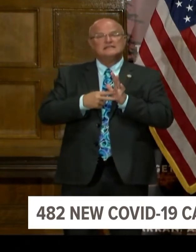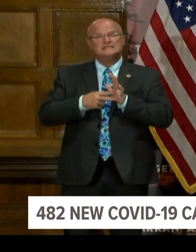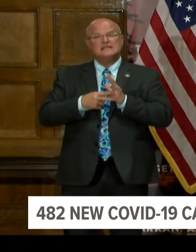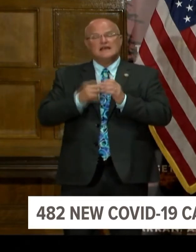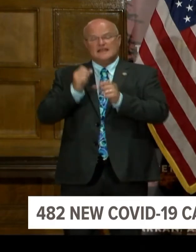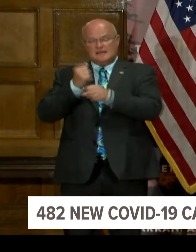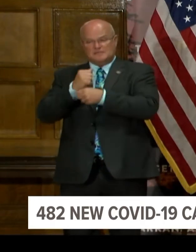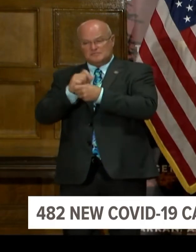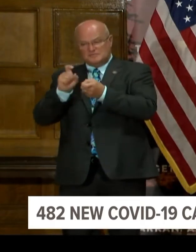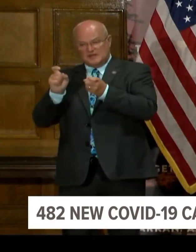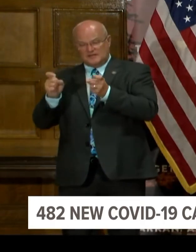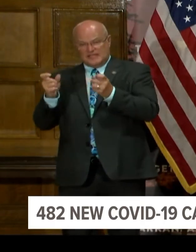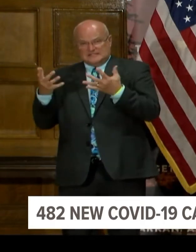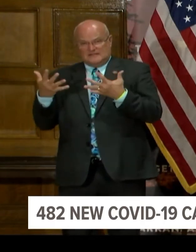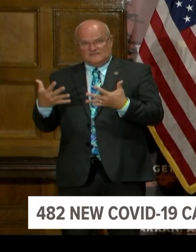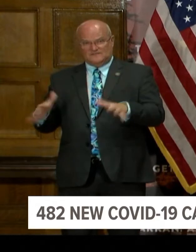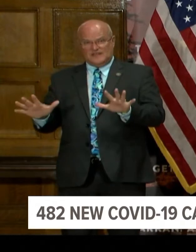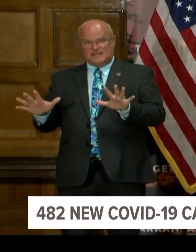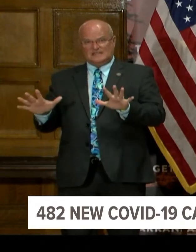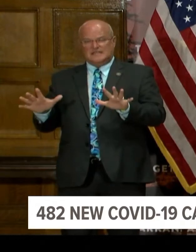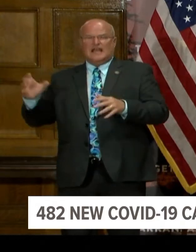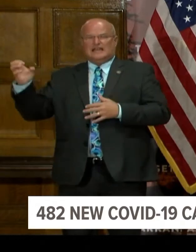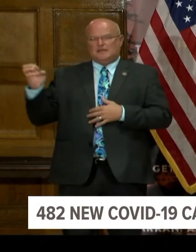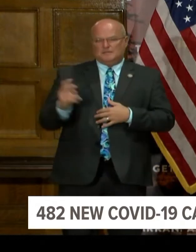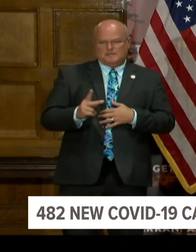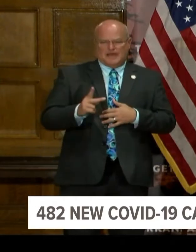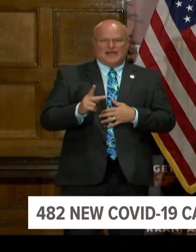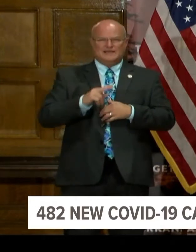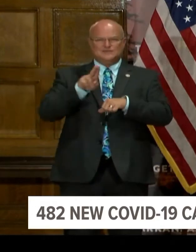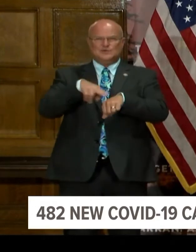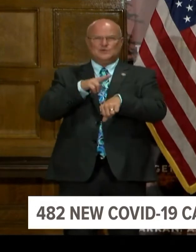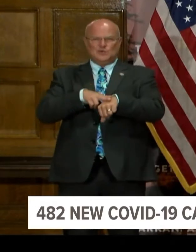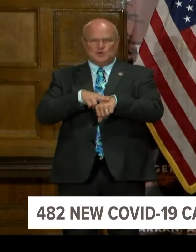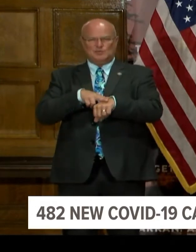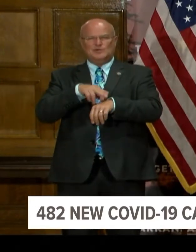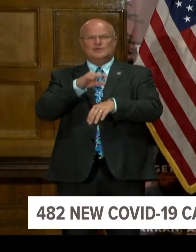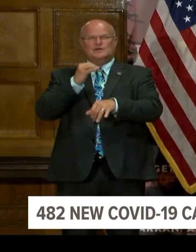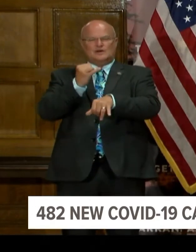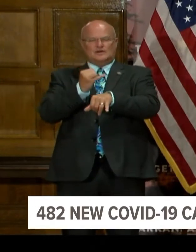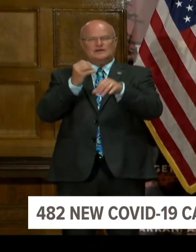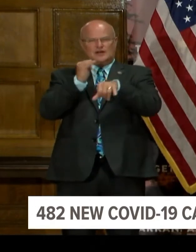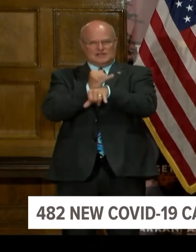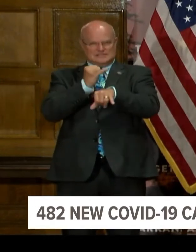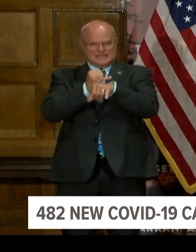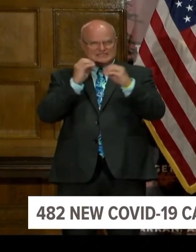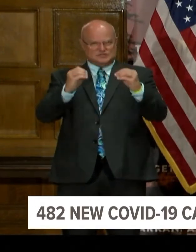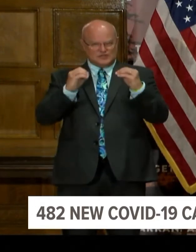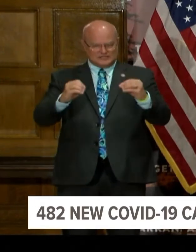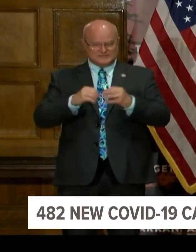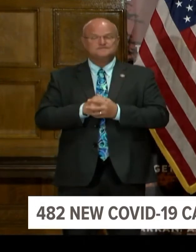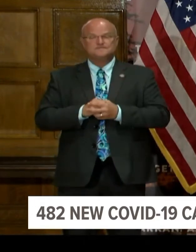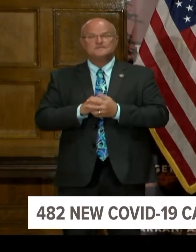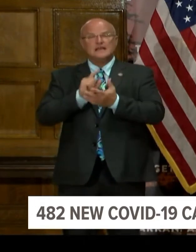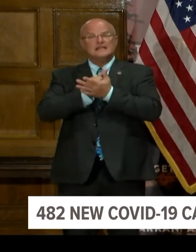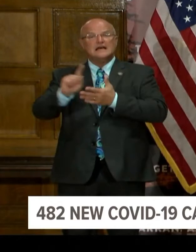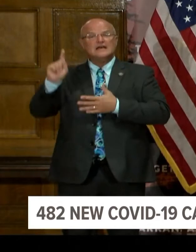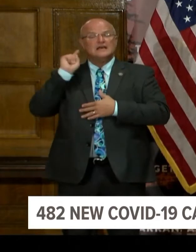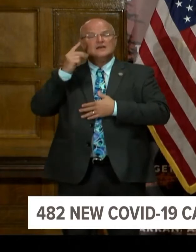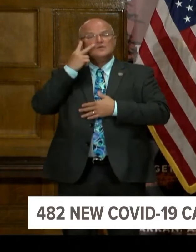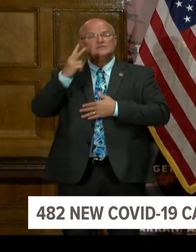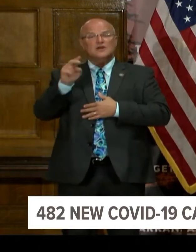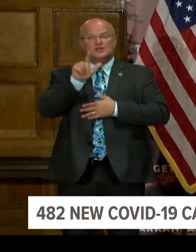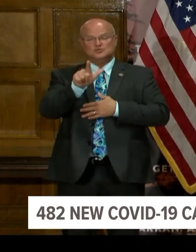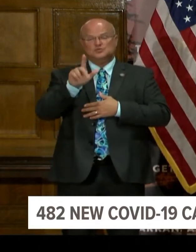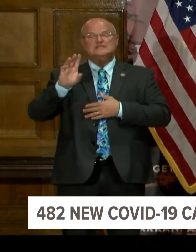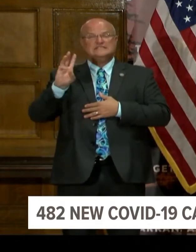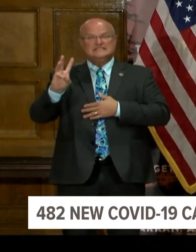made modifications and now have returned to regular on-site instruction. Last week, we saw